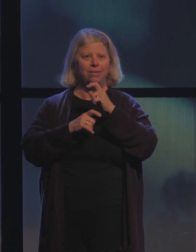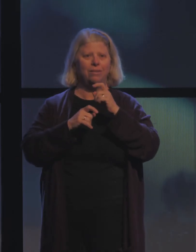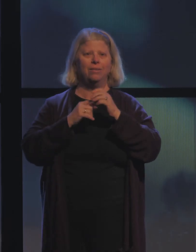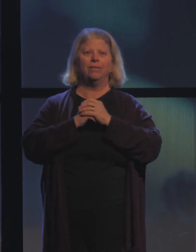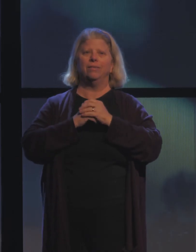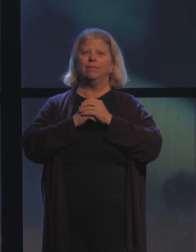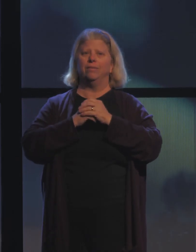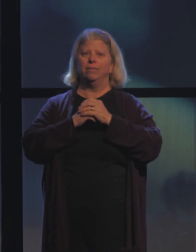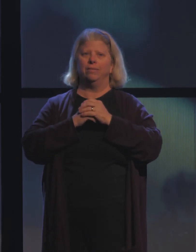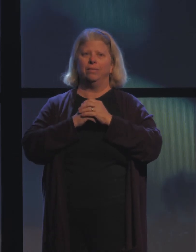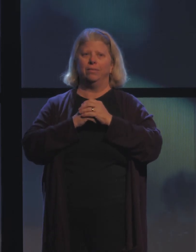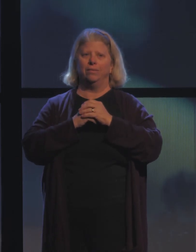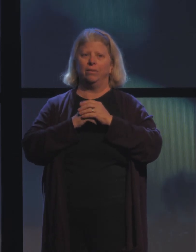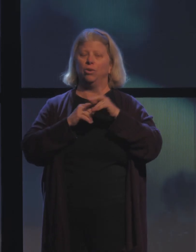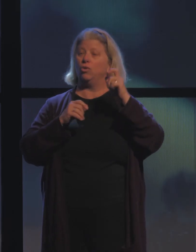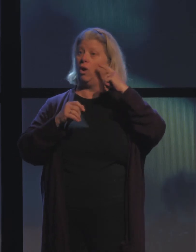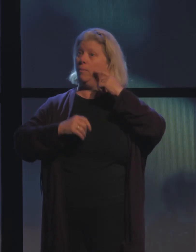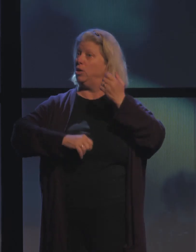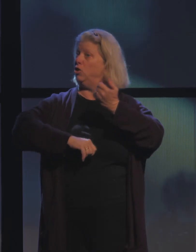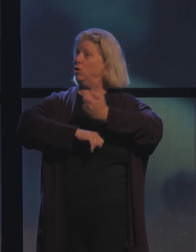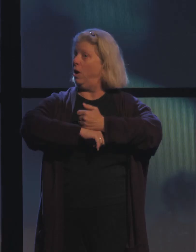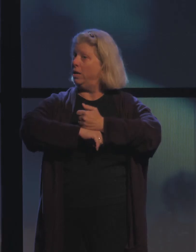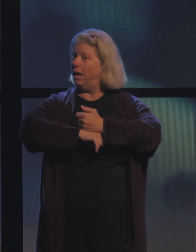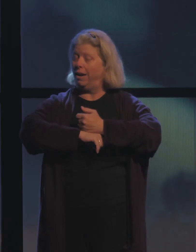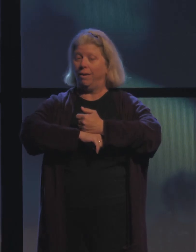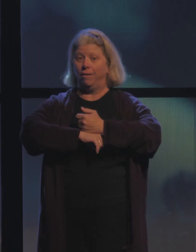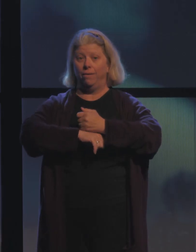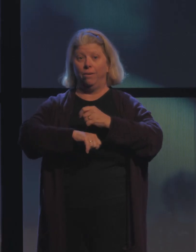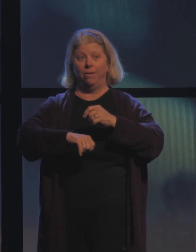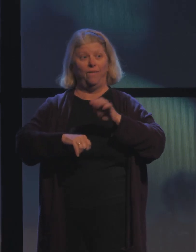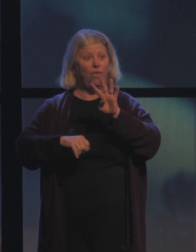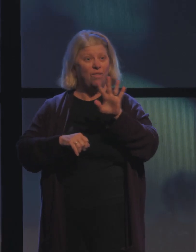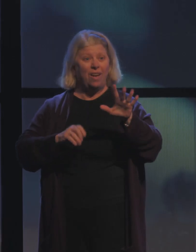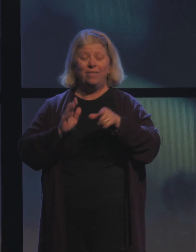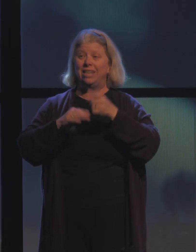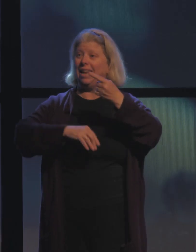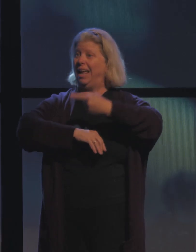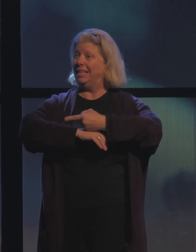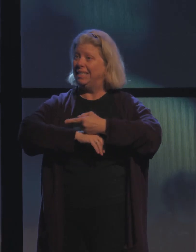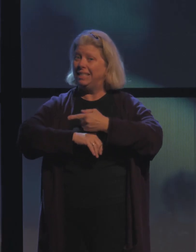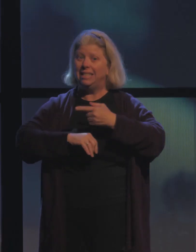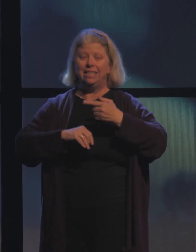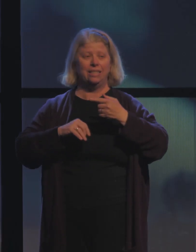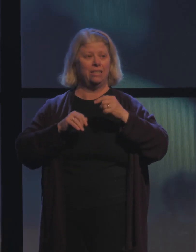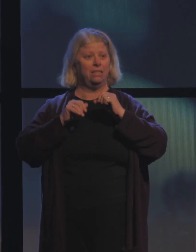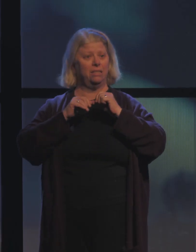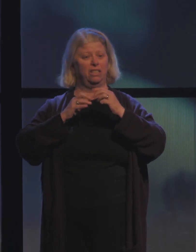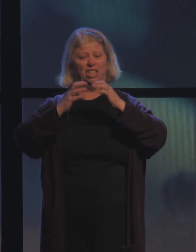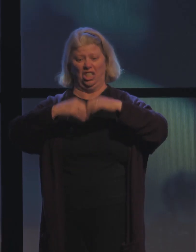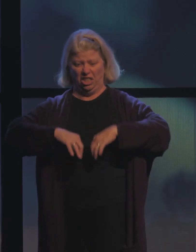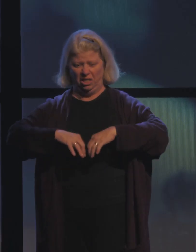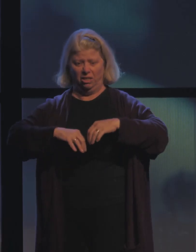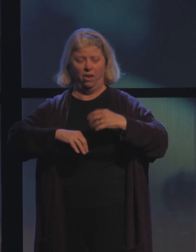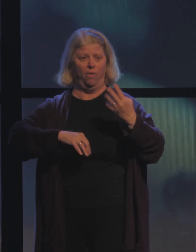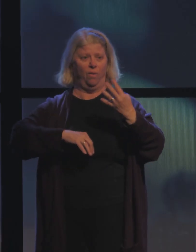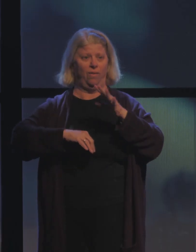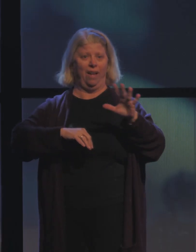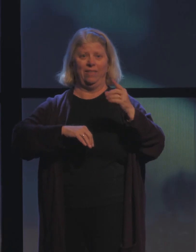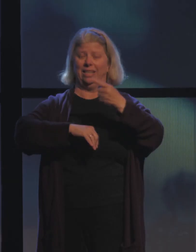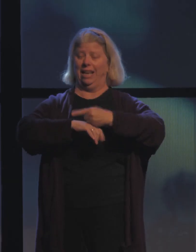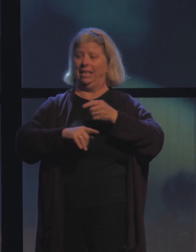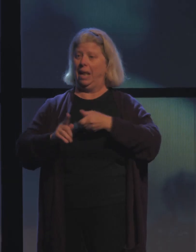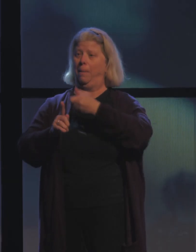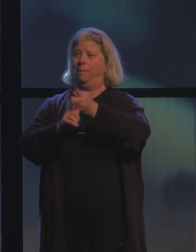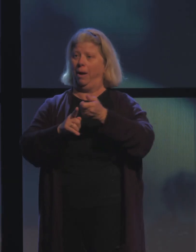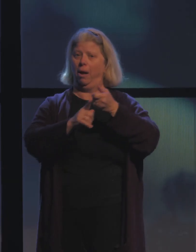We know that the government shut down for the longest ever of 45 days. And not only did it shut down and impact